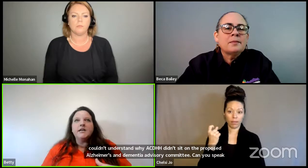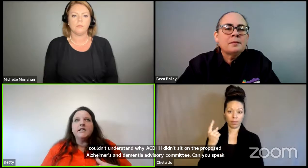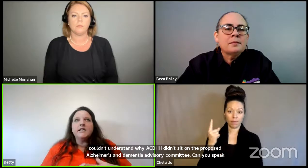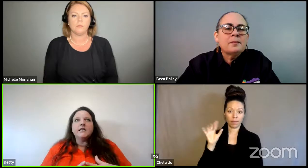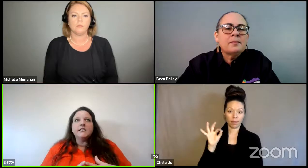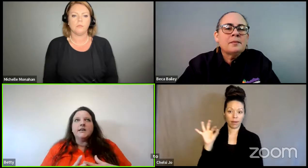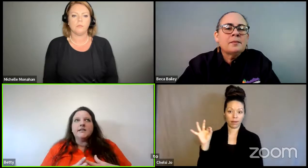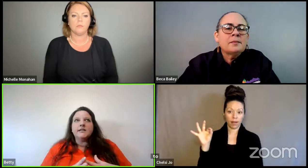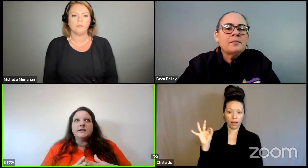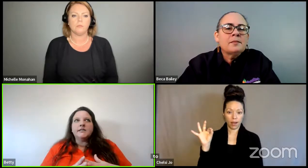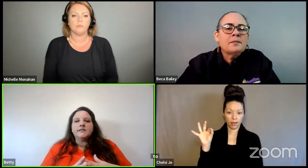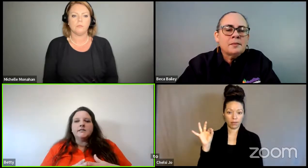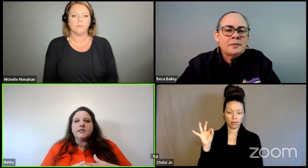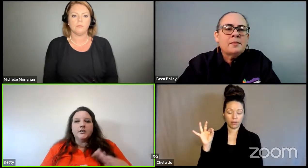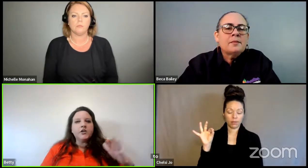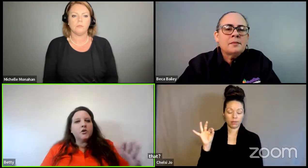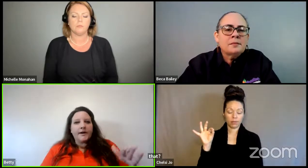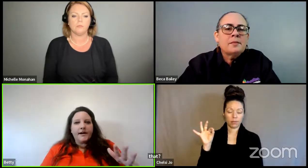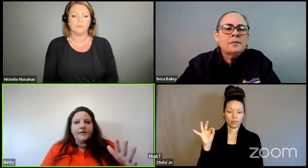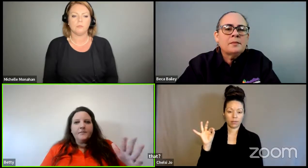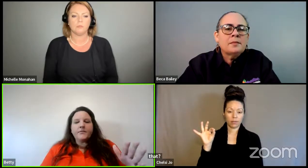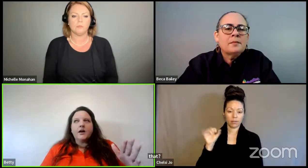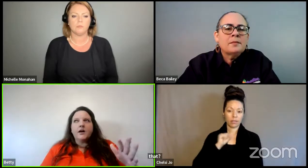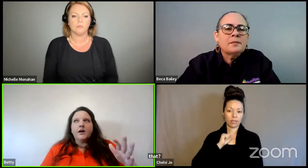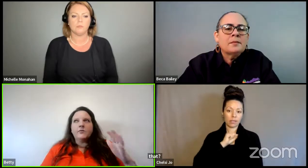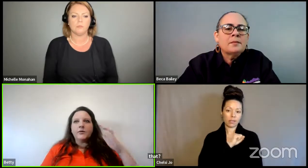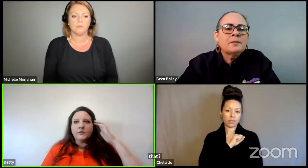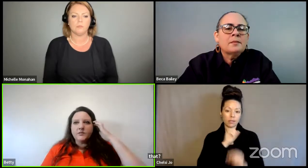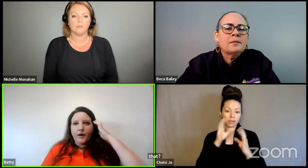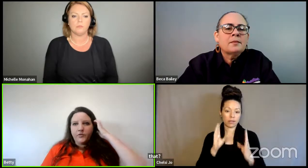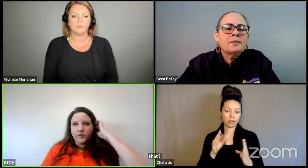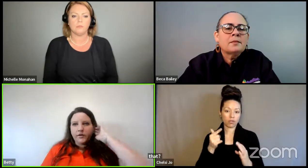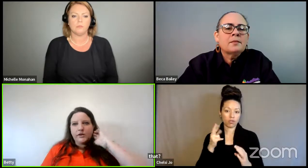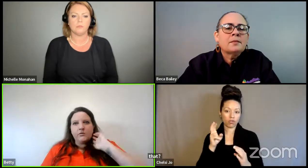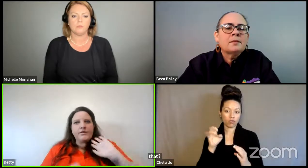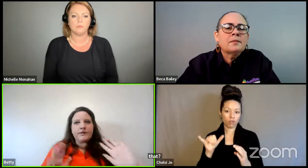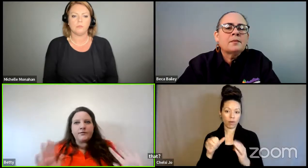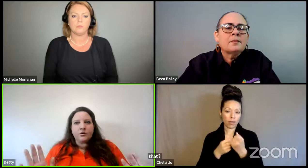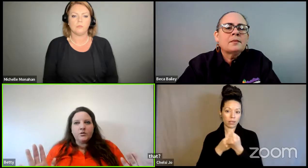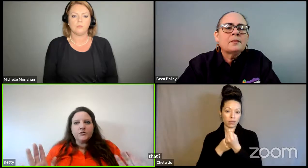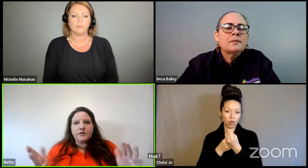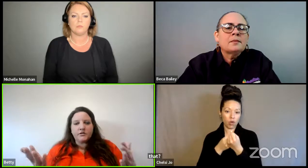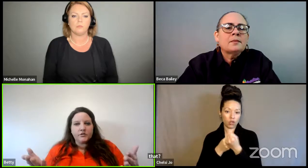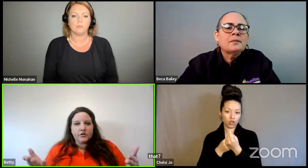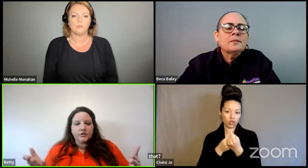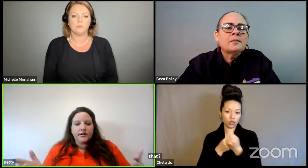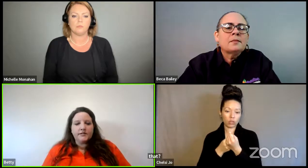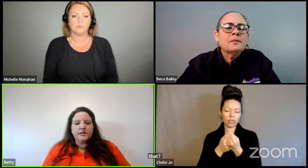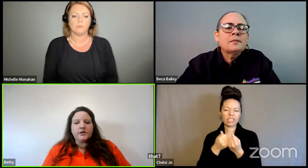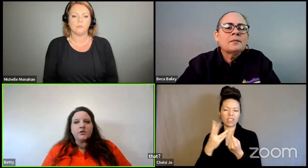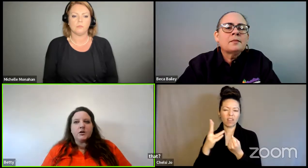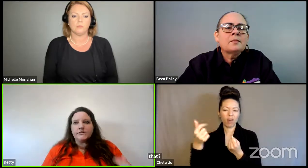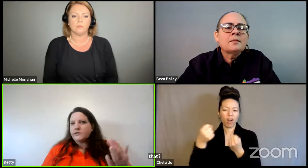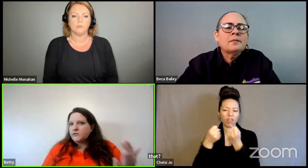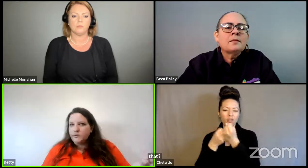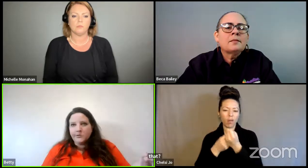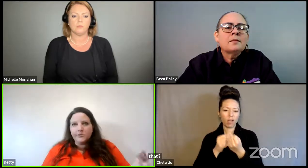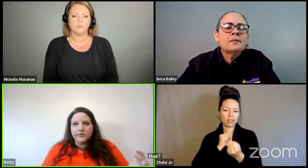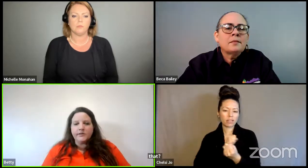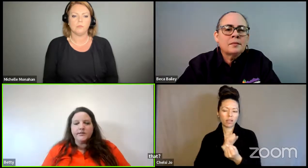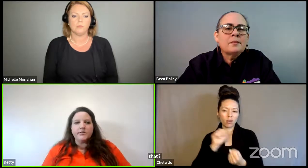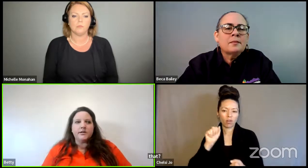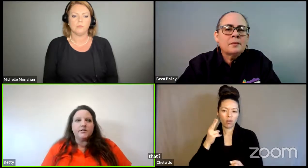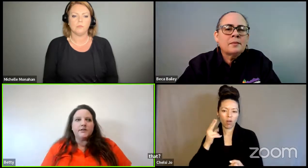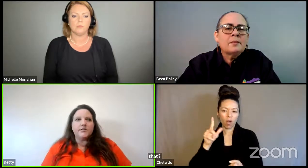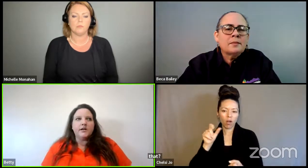1199, that Senator Gray was sponsoring with several co-sponsors, including Senator Alston,